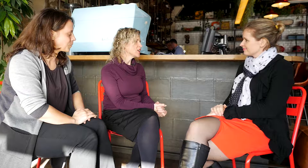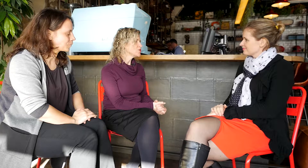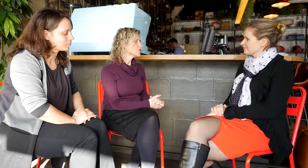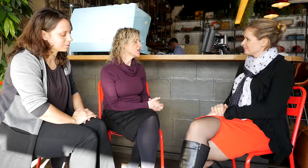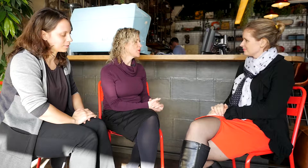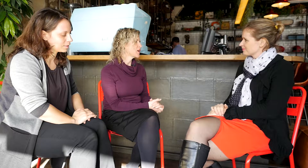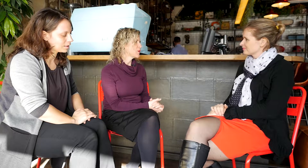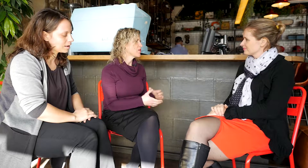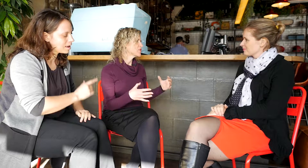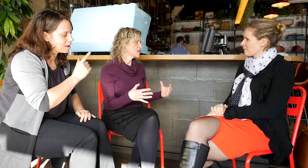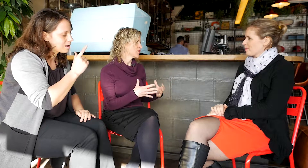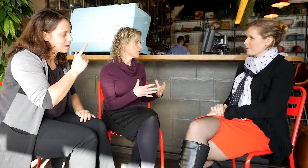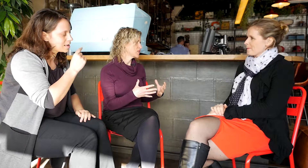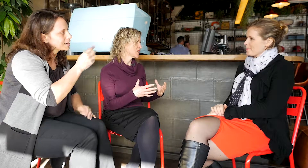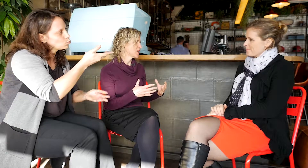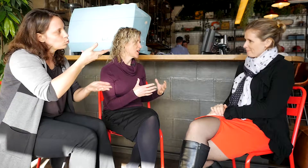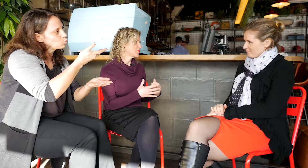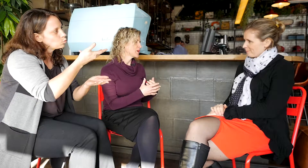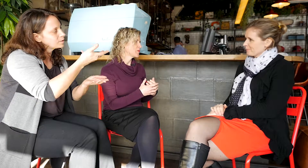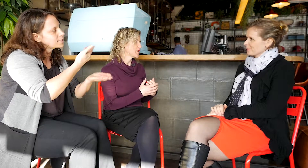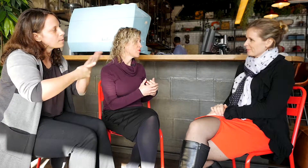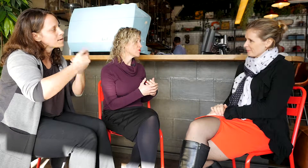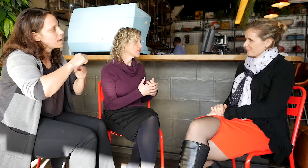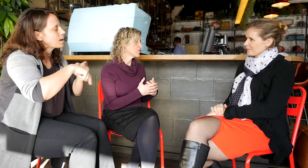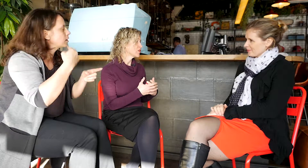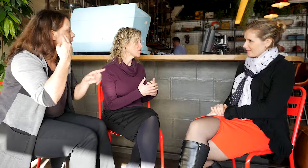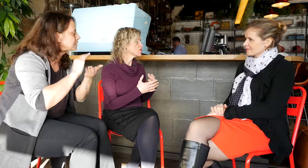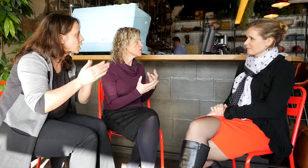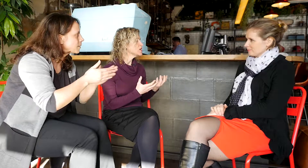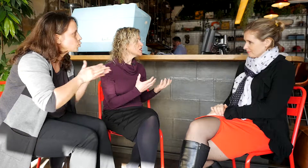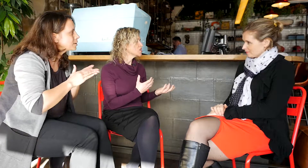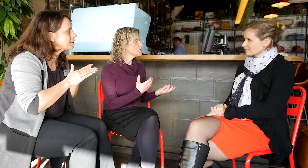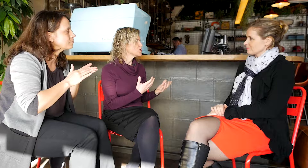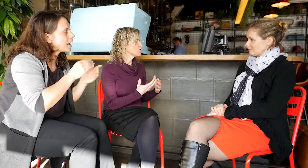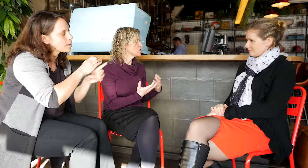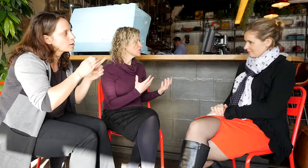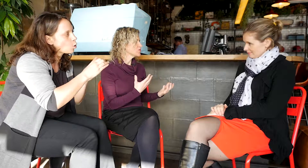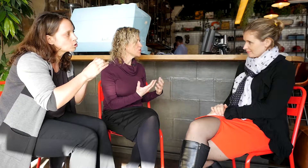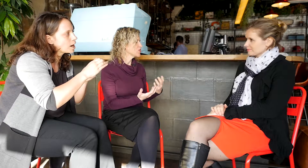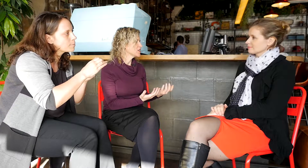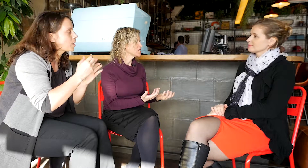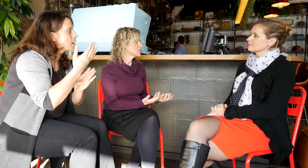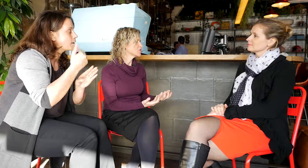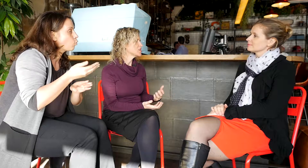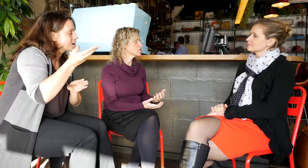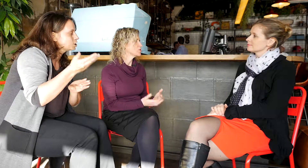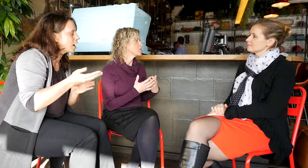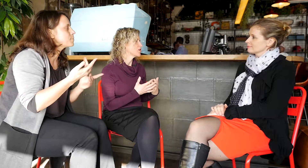you talk a little bit about the deaf community and about the culture? So Jamie sort of mentioned a few things that she'd sort of observed,